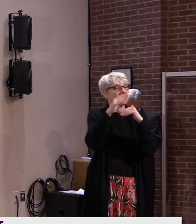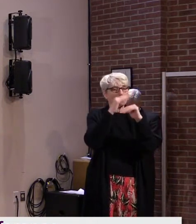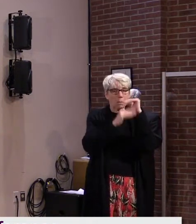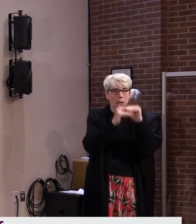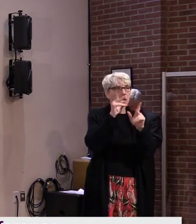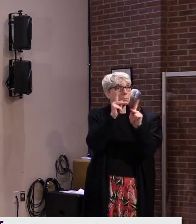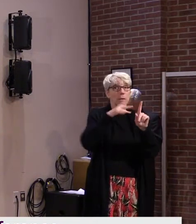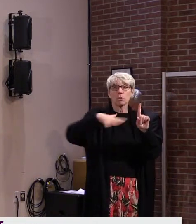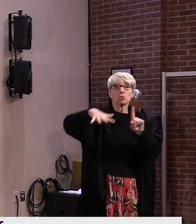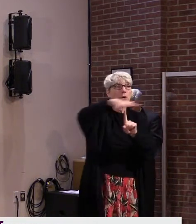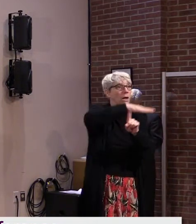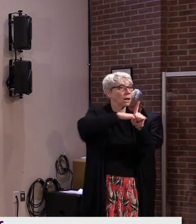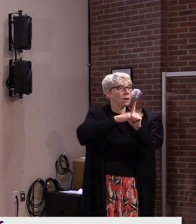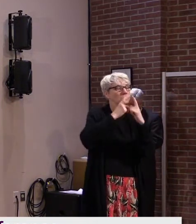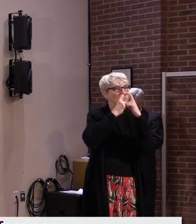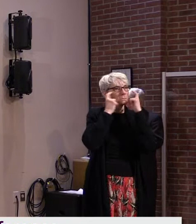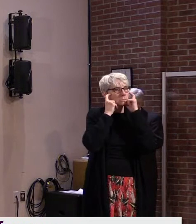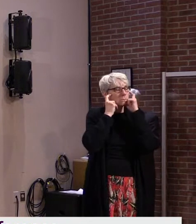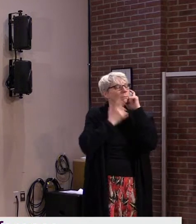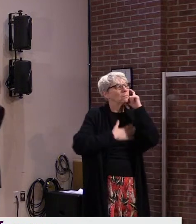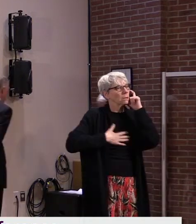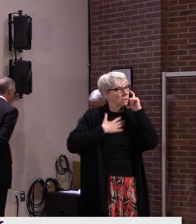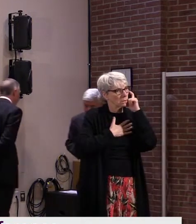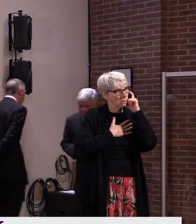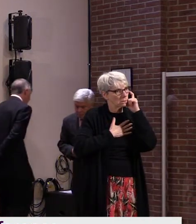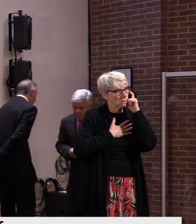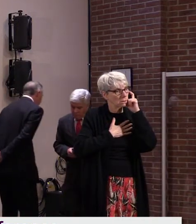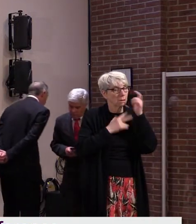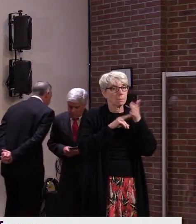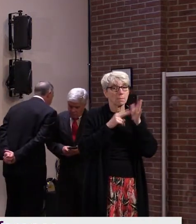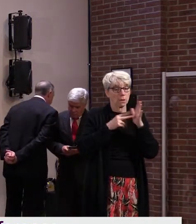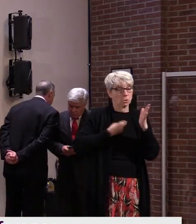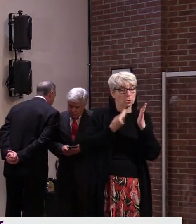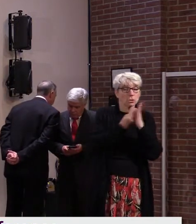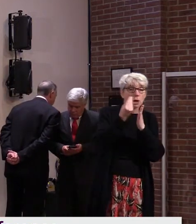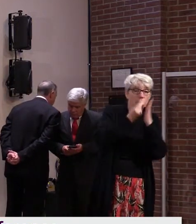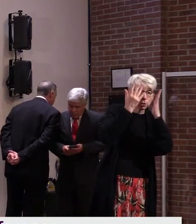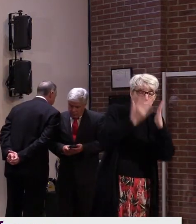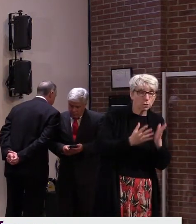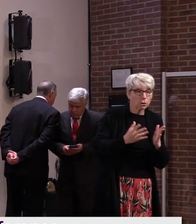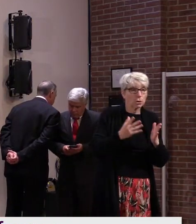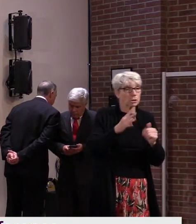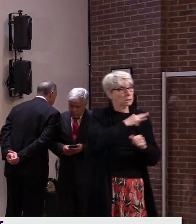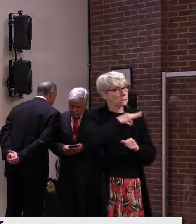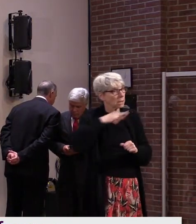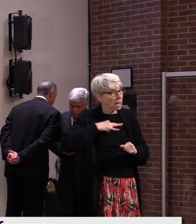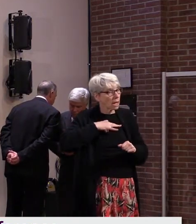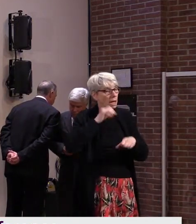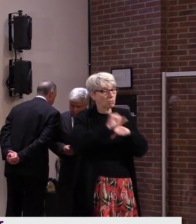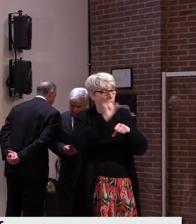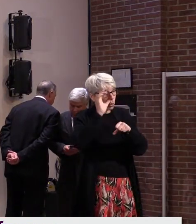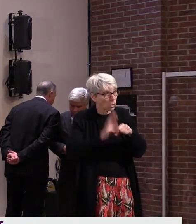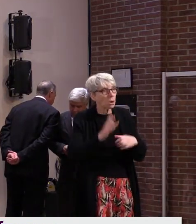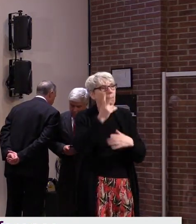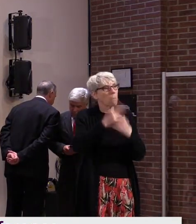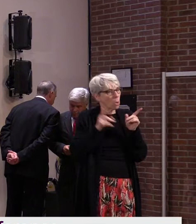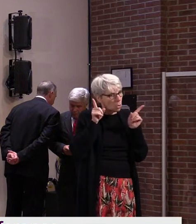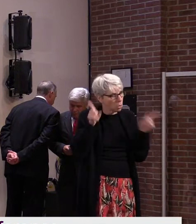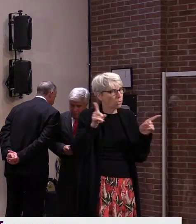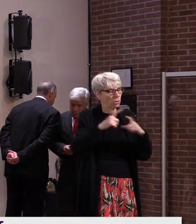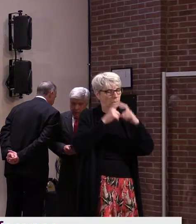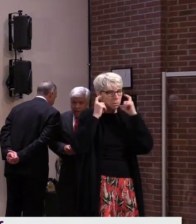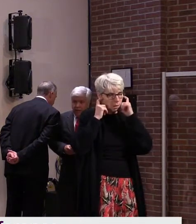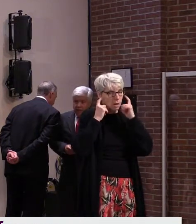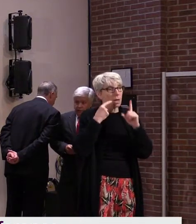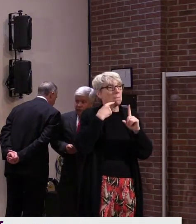and others. This goes for customers and employees and goes along with avoiding